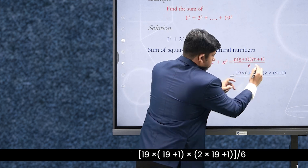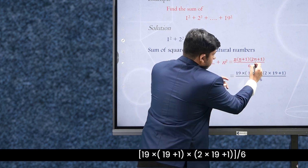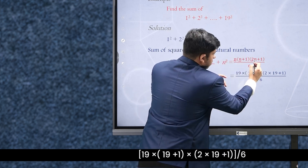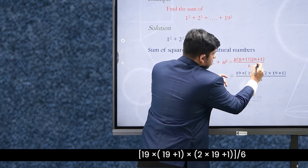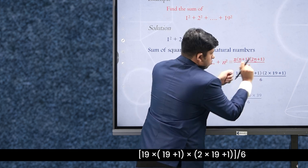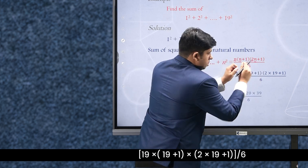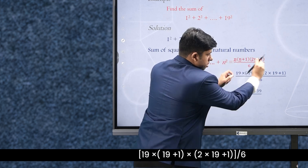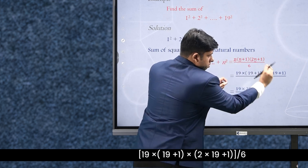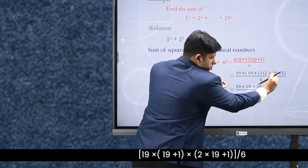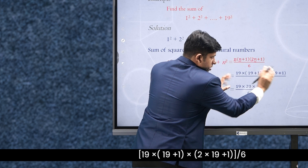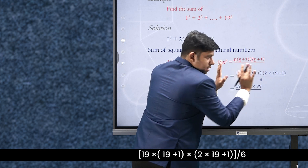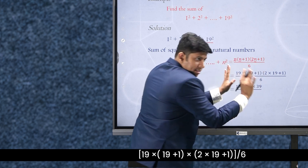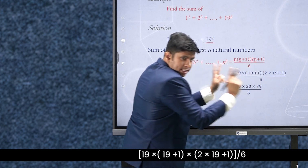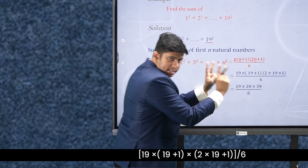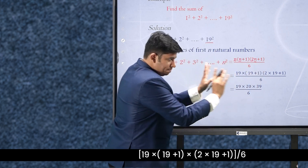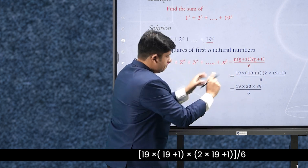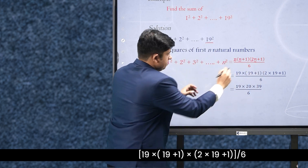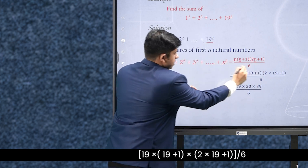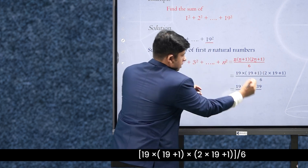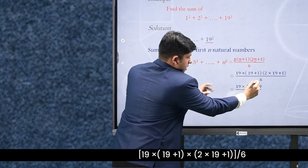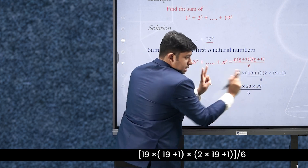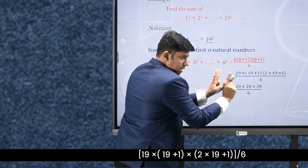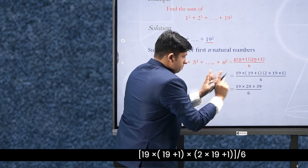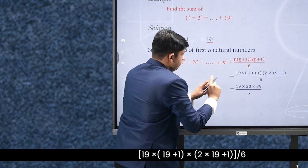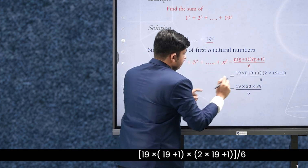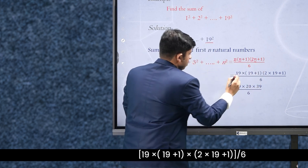into 2 into 19 plus 1 by 6.